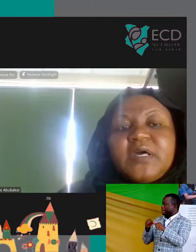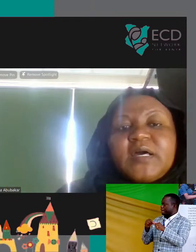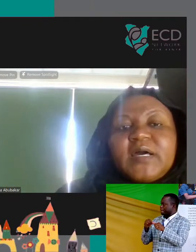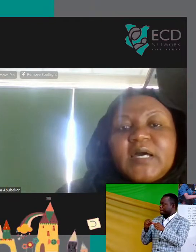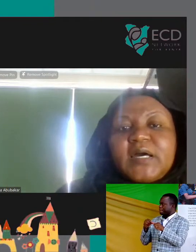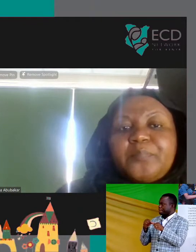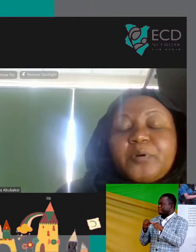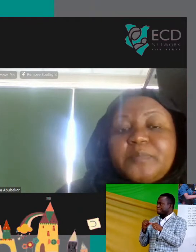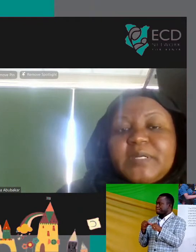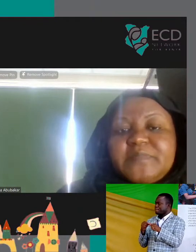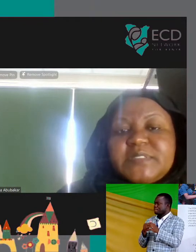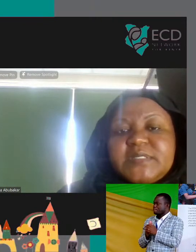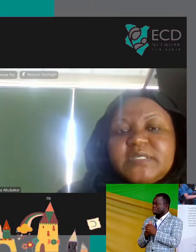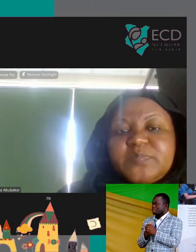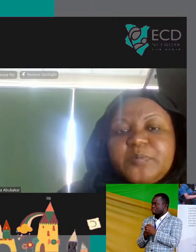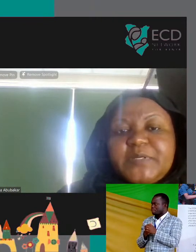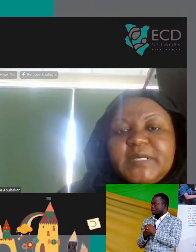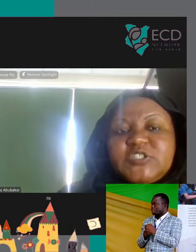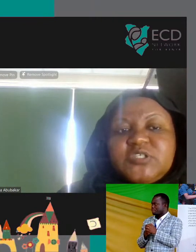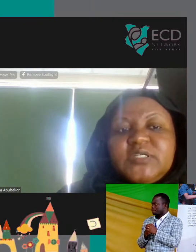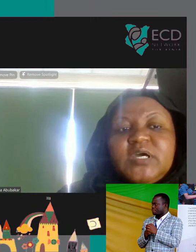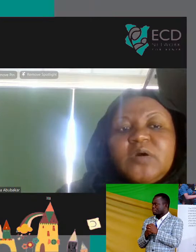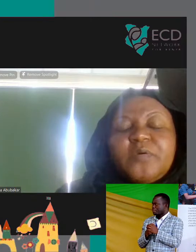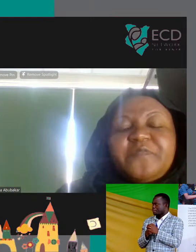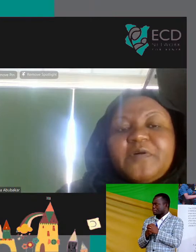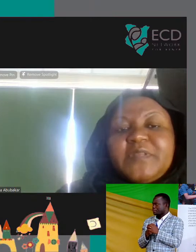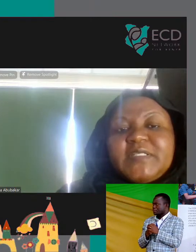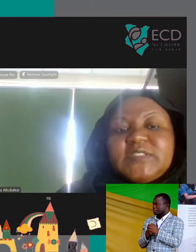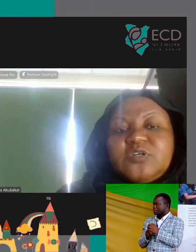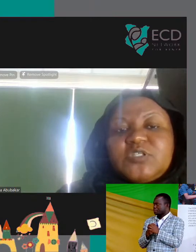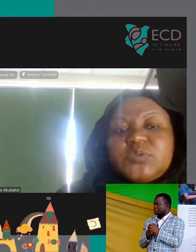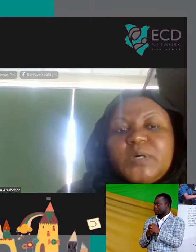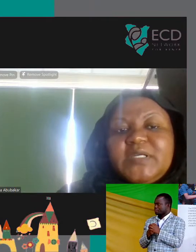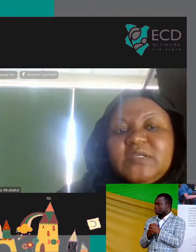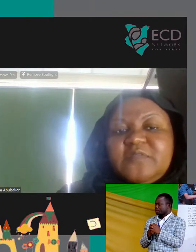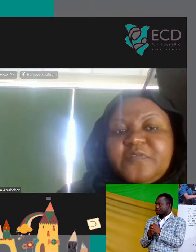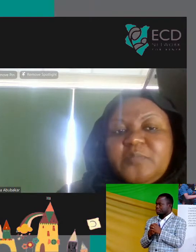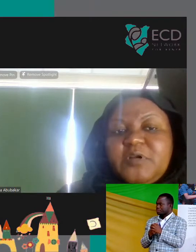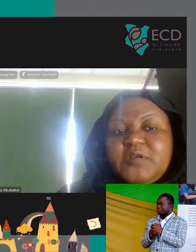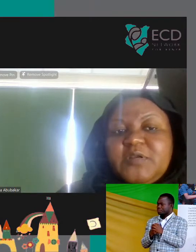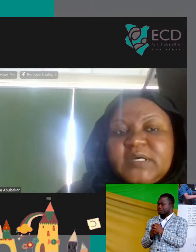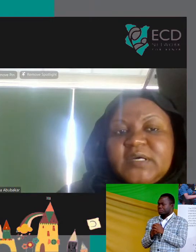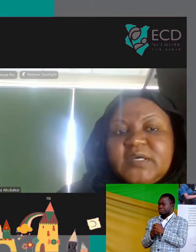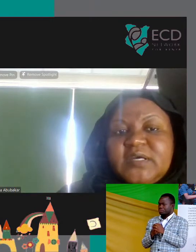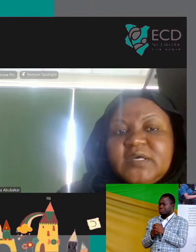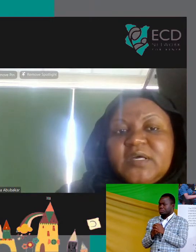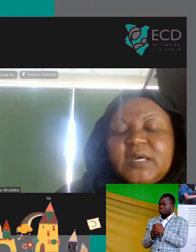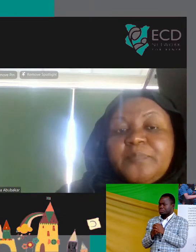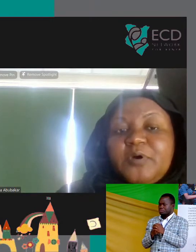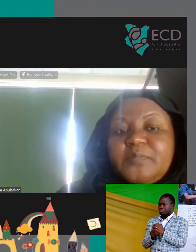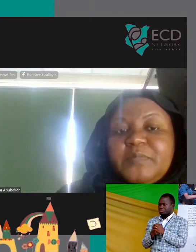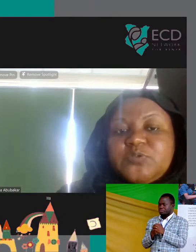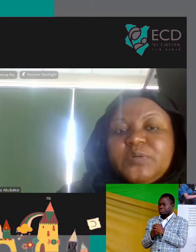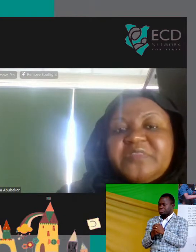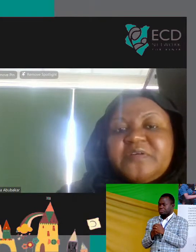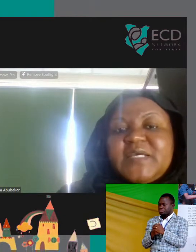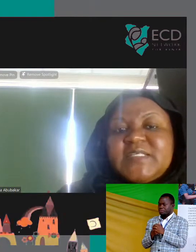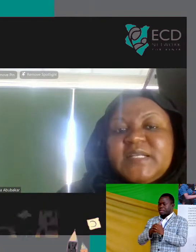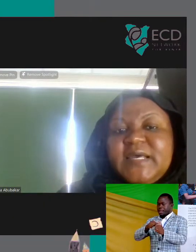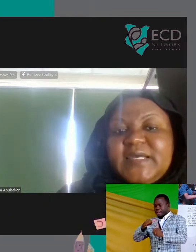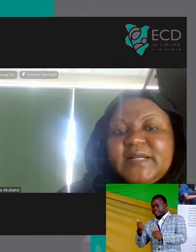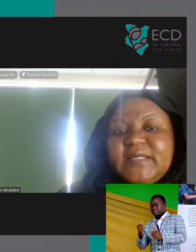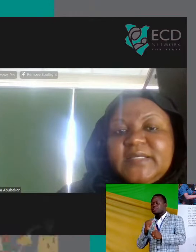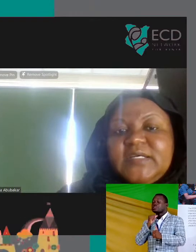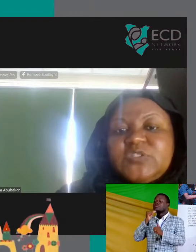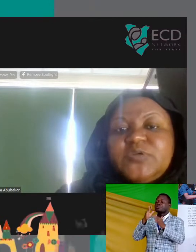health problems in this population? We found that those who are in informal employment were